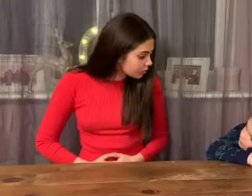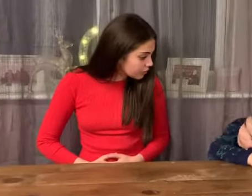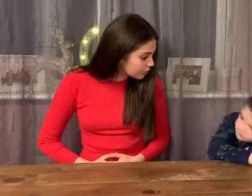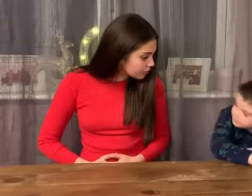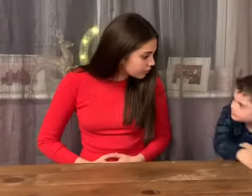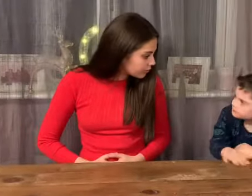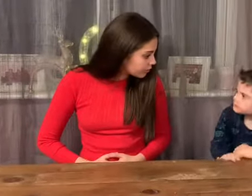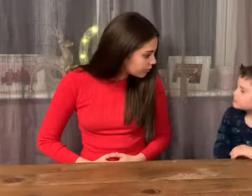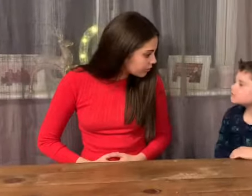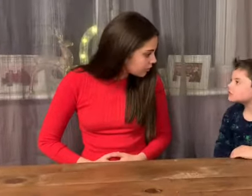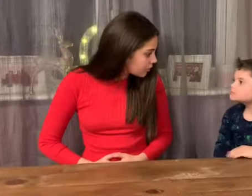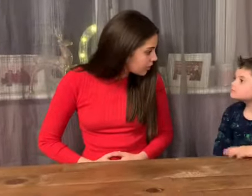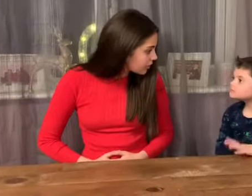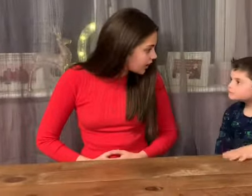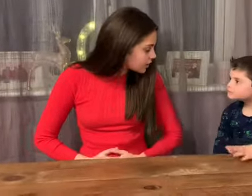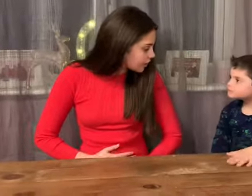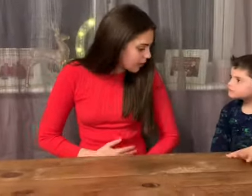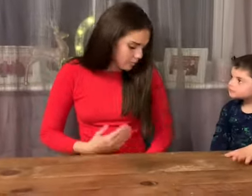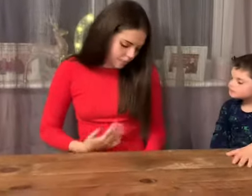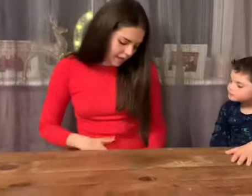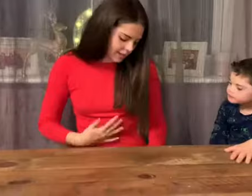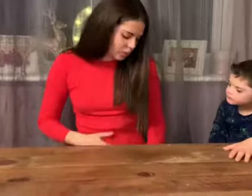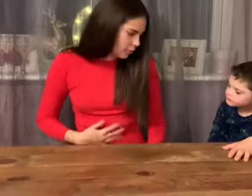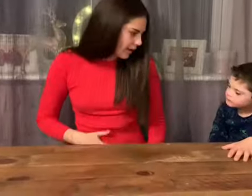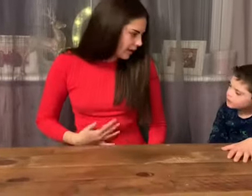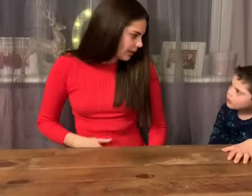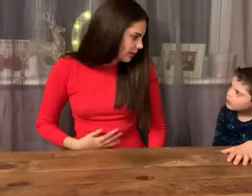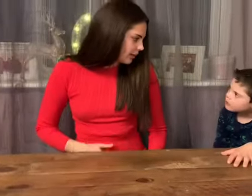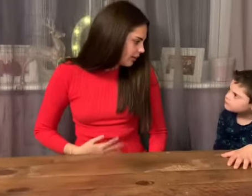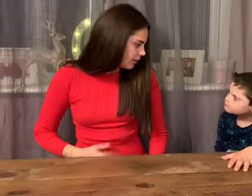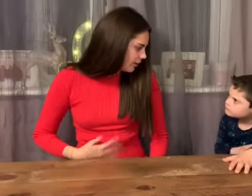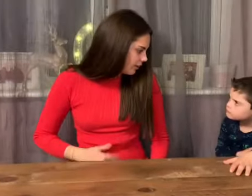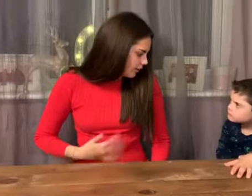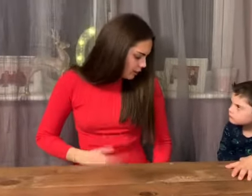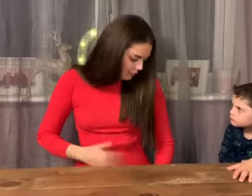you? Yeah, so you get pain in your belly.